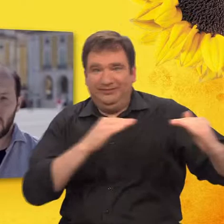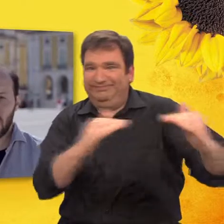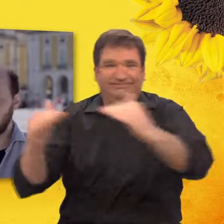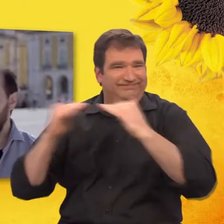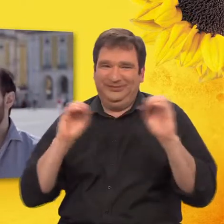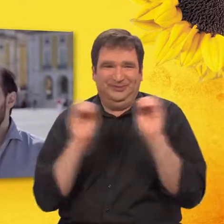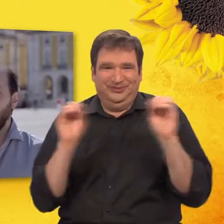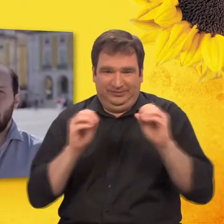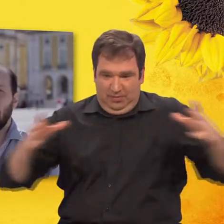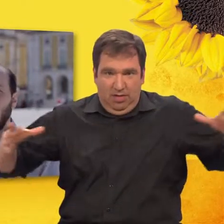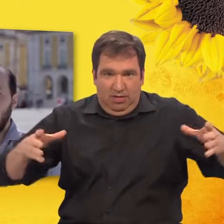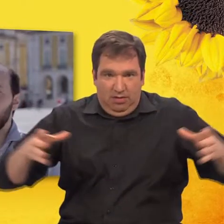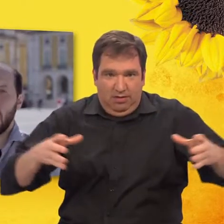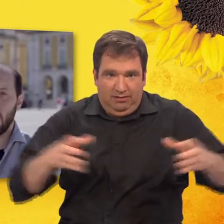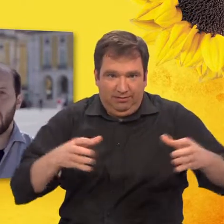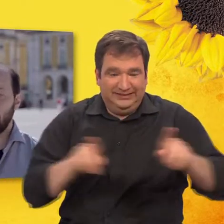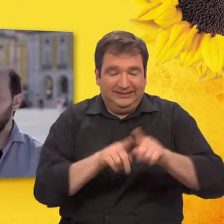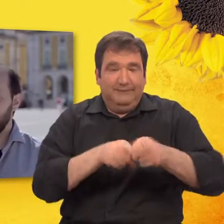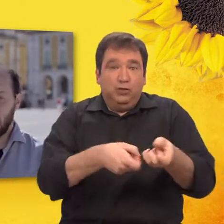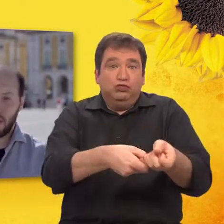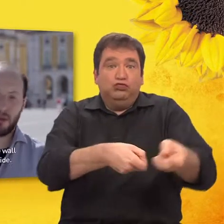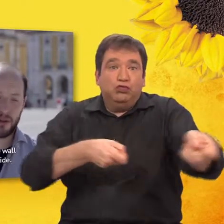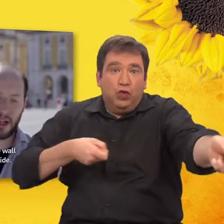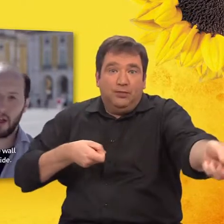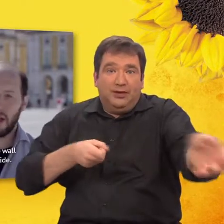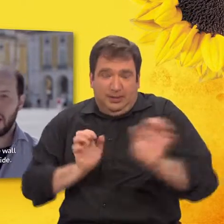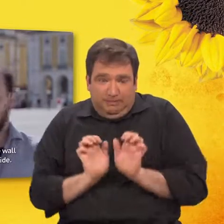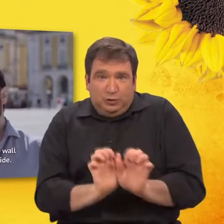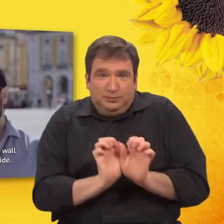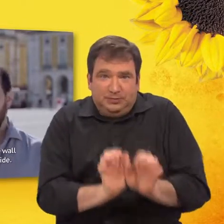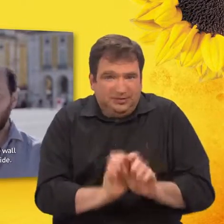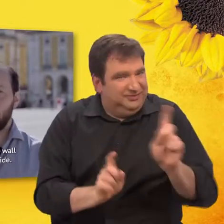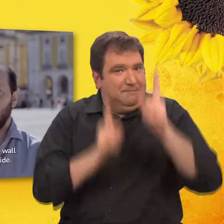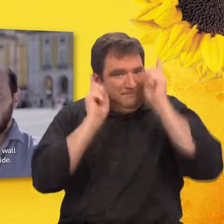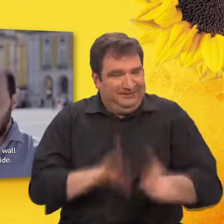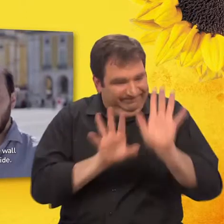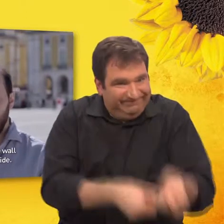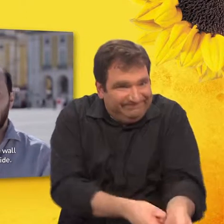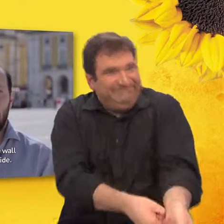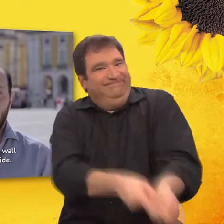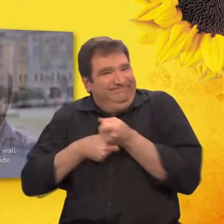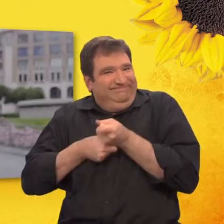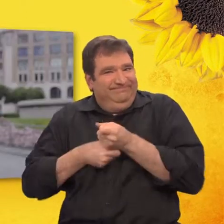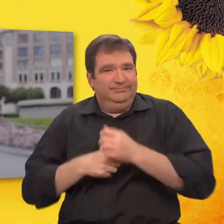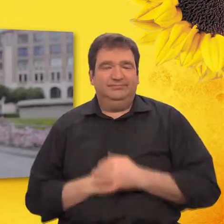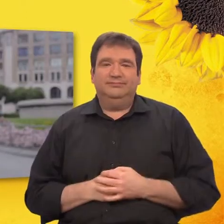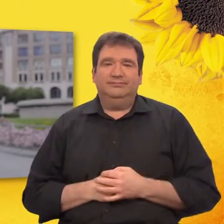economia está em contração. Portanto, é como tentar empurrar uma corda pela ponta. O que nós temos que fazer é saltar o muro, puxar a corda do outro